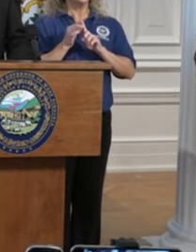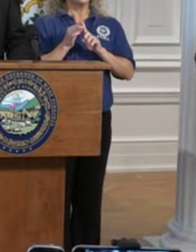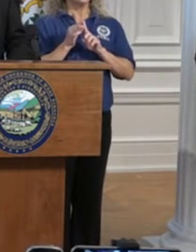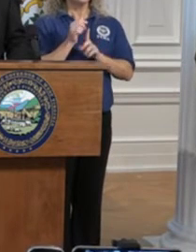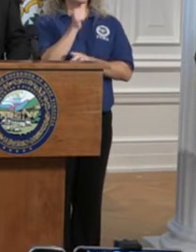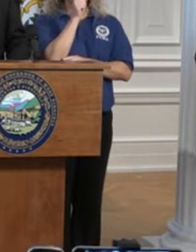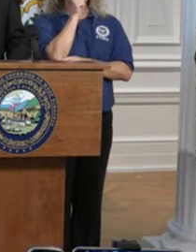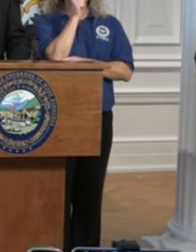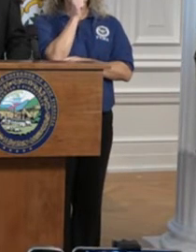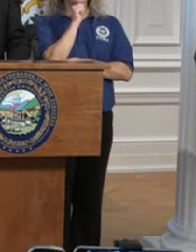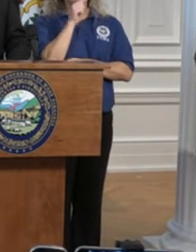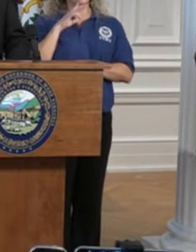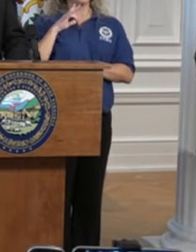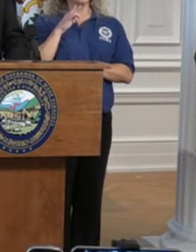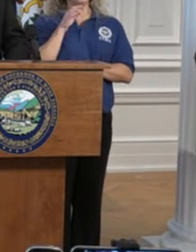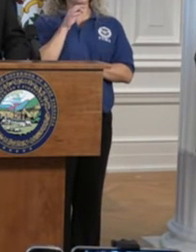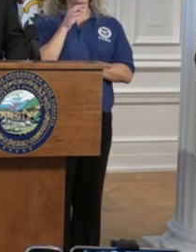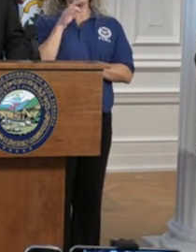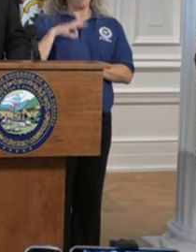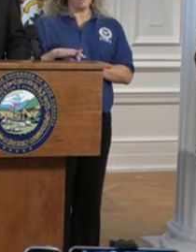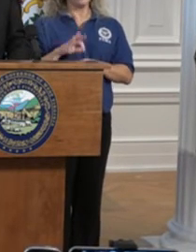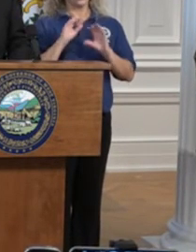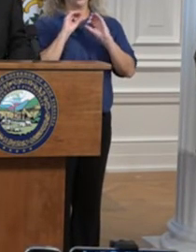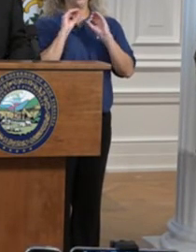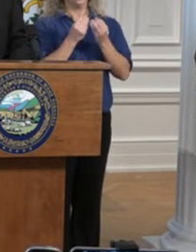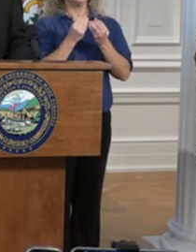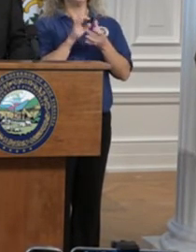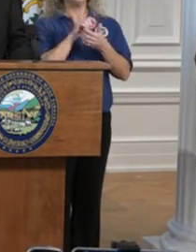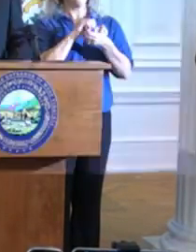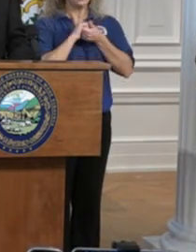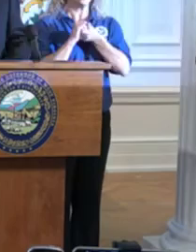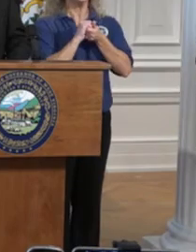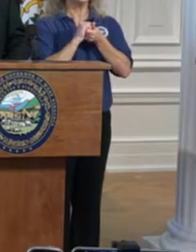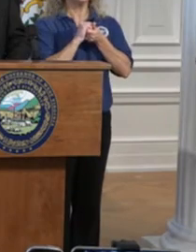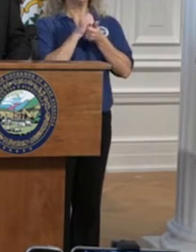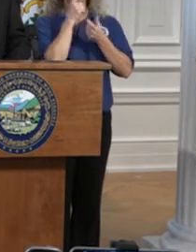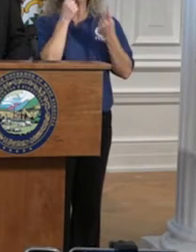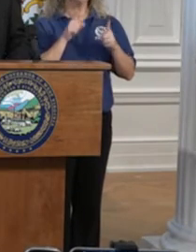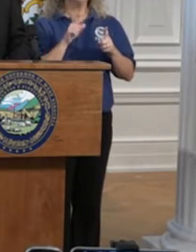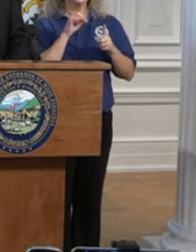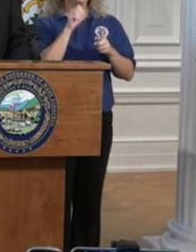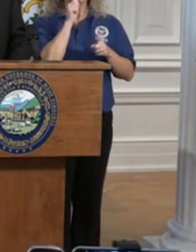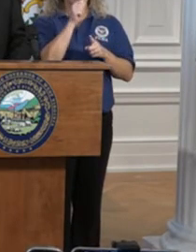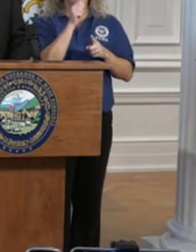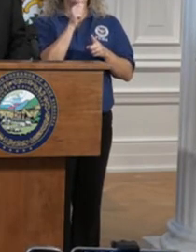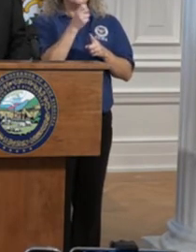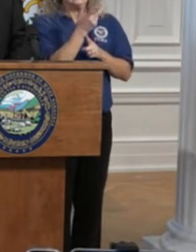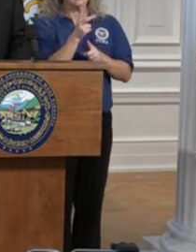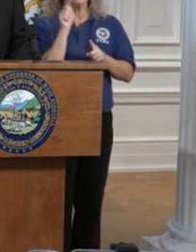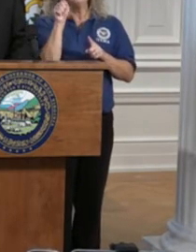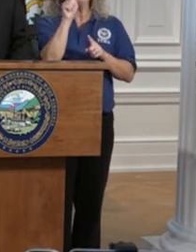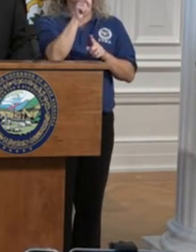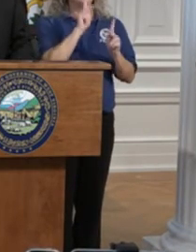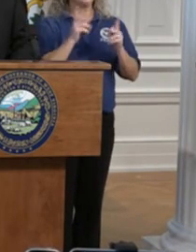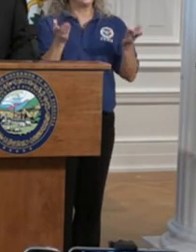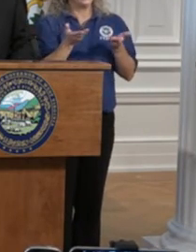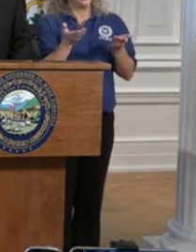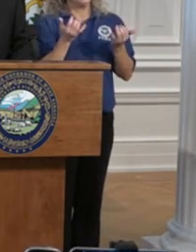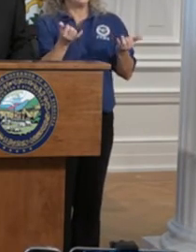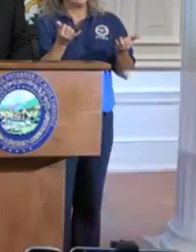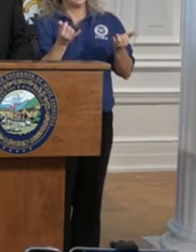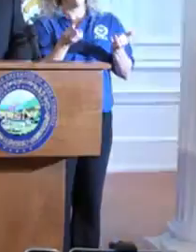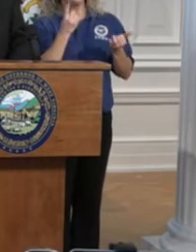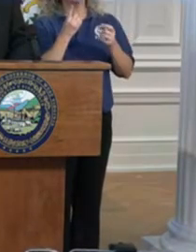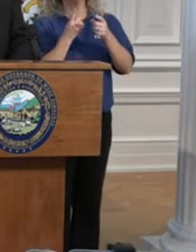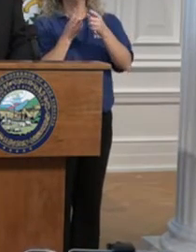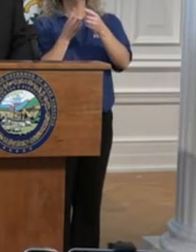private nonprofit partnership that would not be possible if it wasn't for several people with us here today. One of